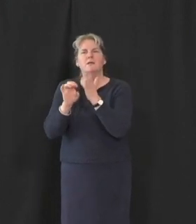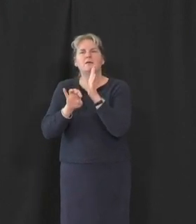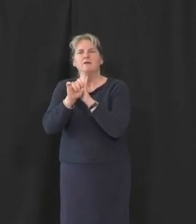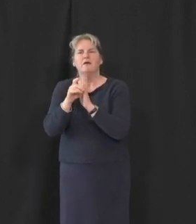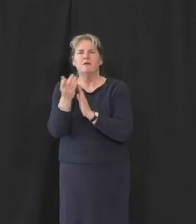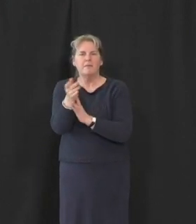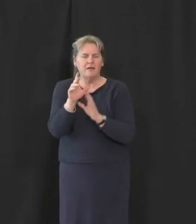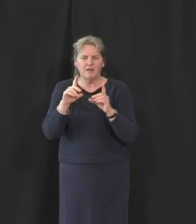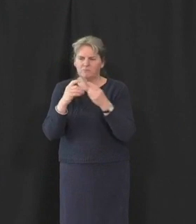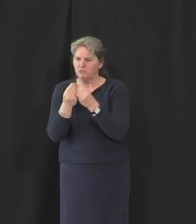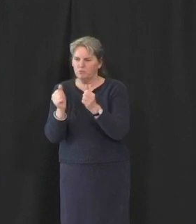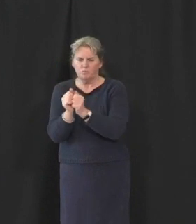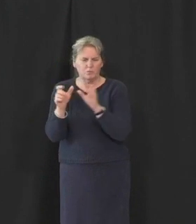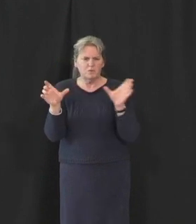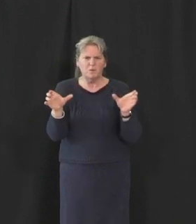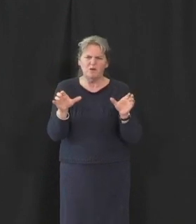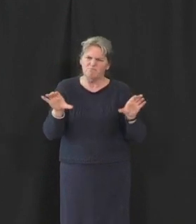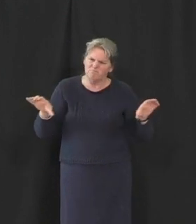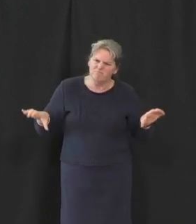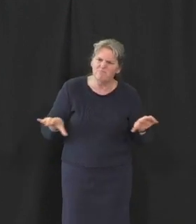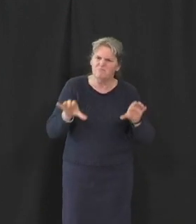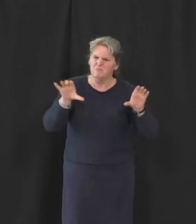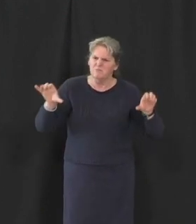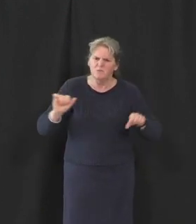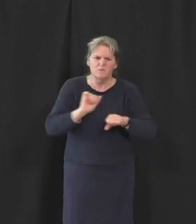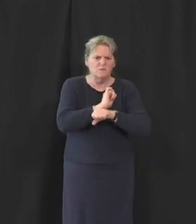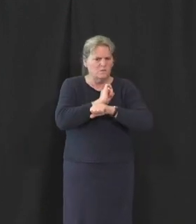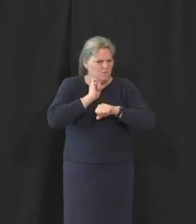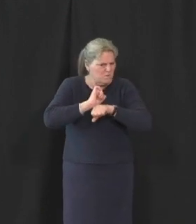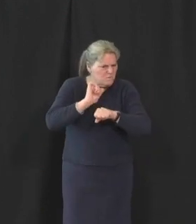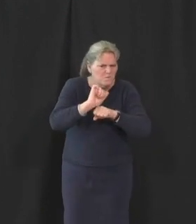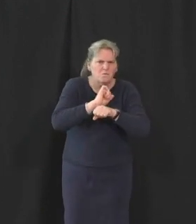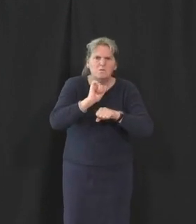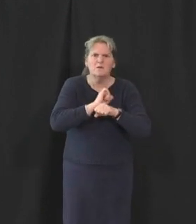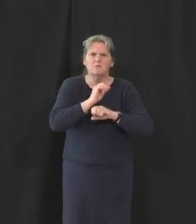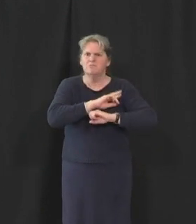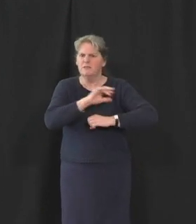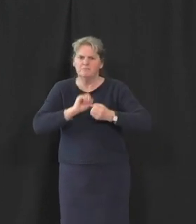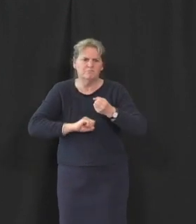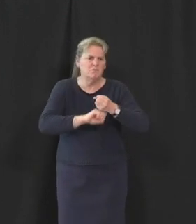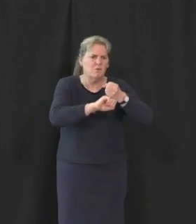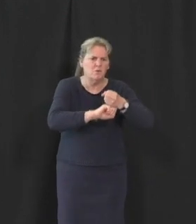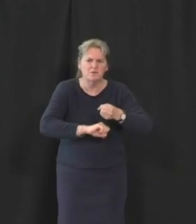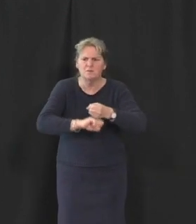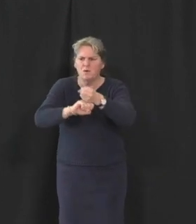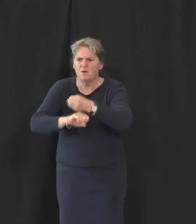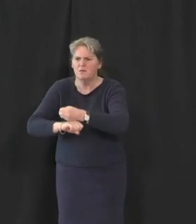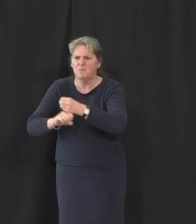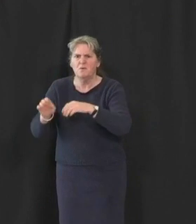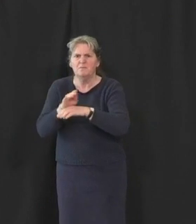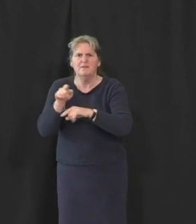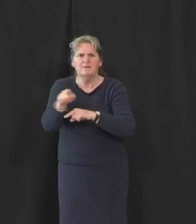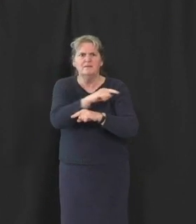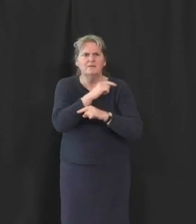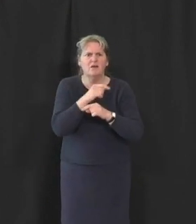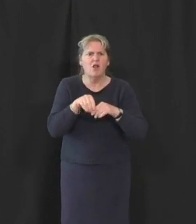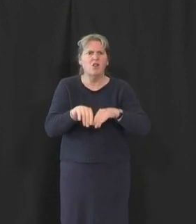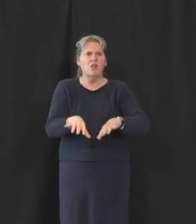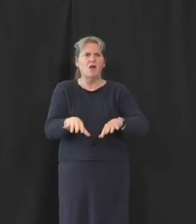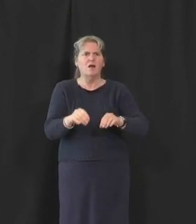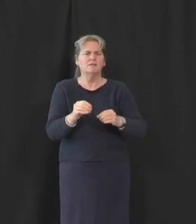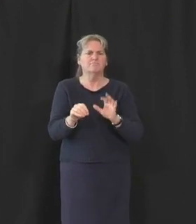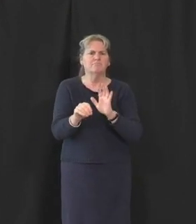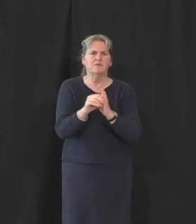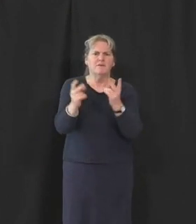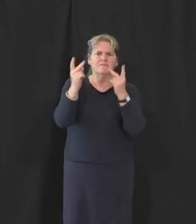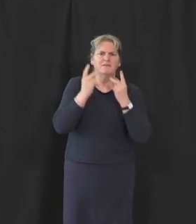Development as well, they're working extremely hard to get supports out to businesses feeling this loss. I also